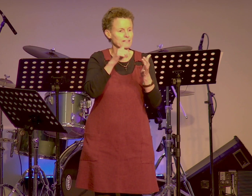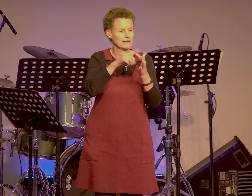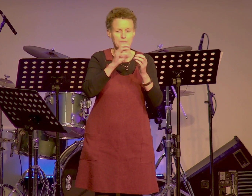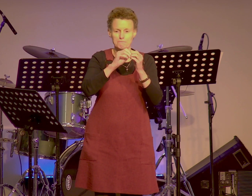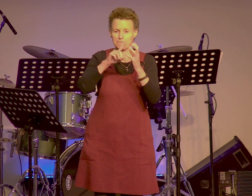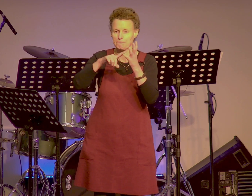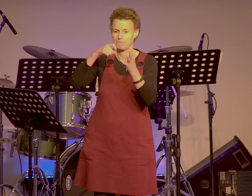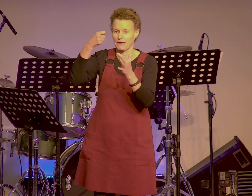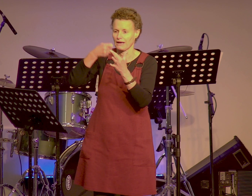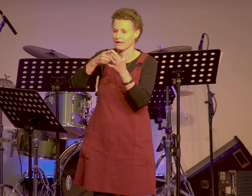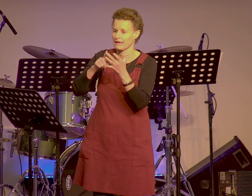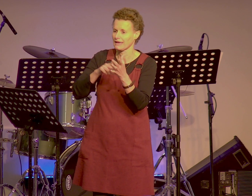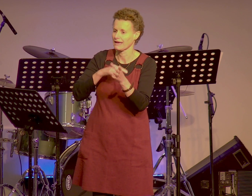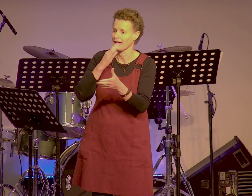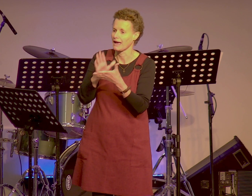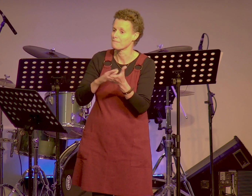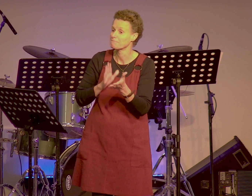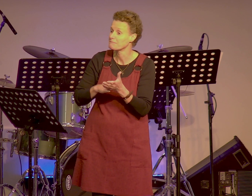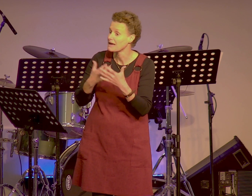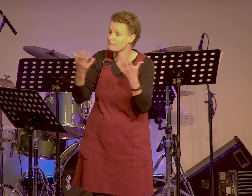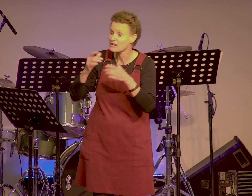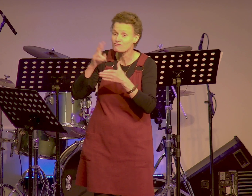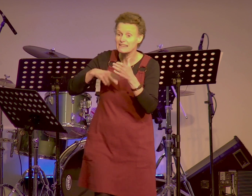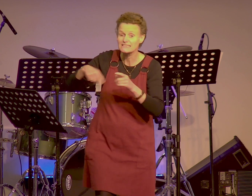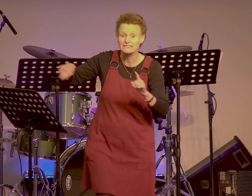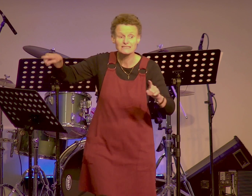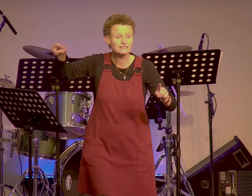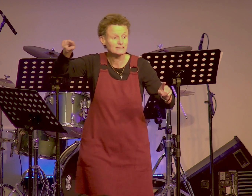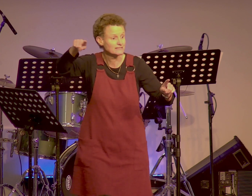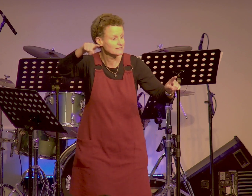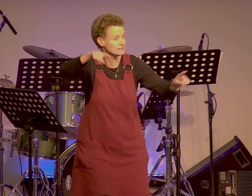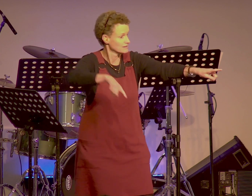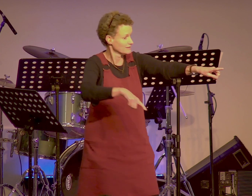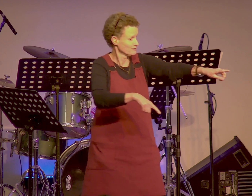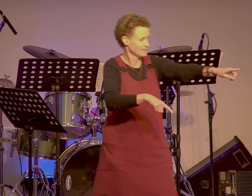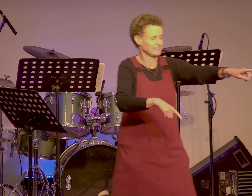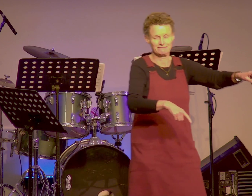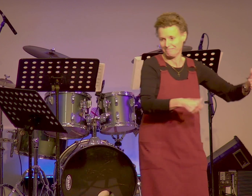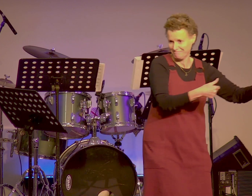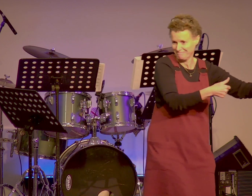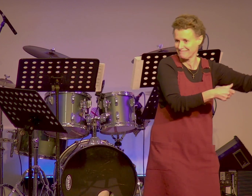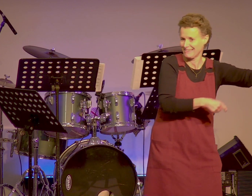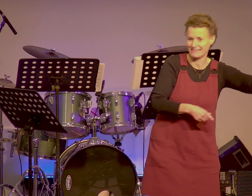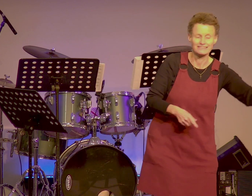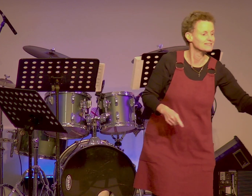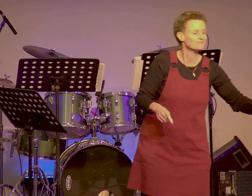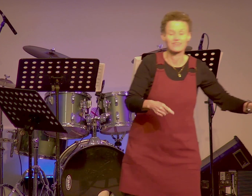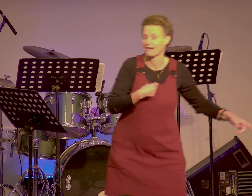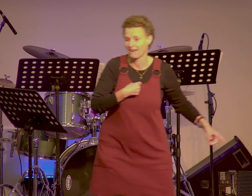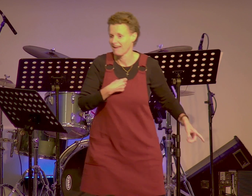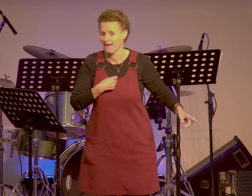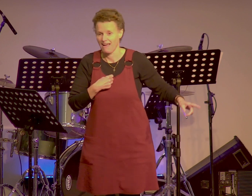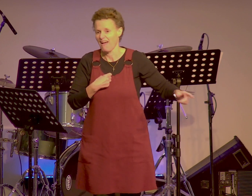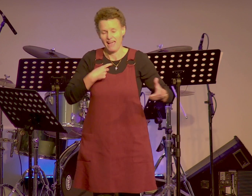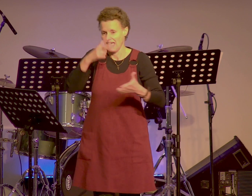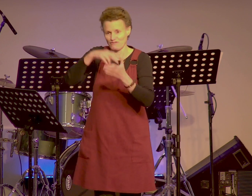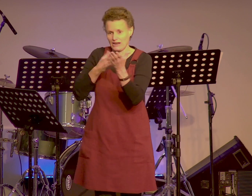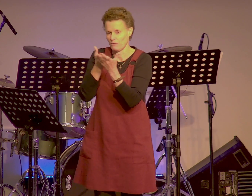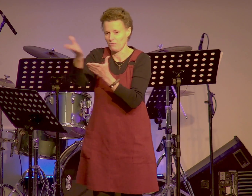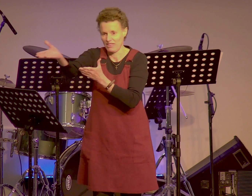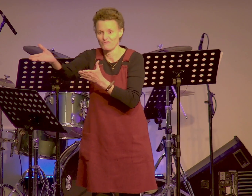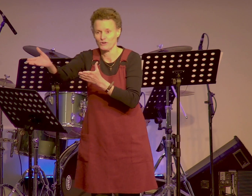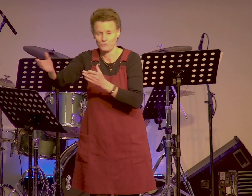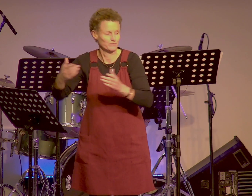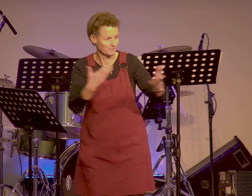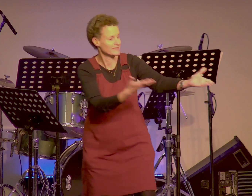it is Jamie Buckingham. Has anybody read it? Anyone? Oh, we've got one person over here. Well done.